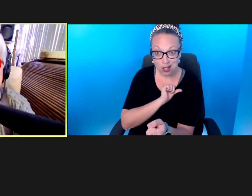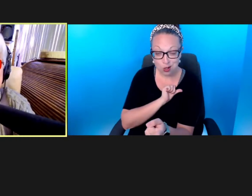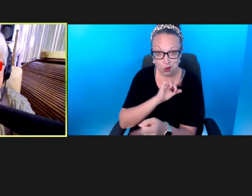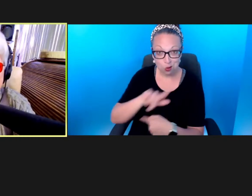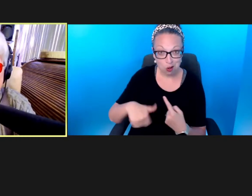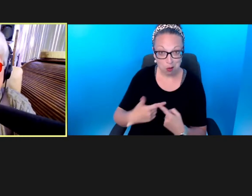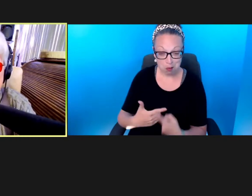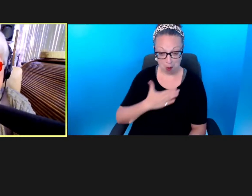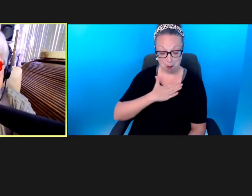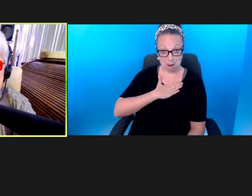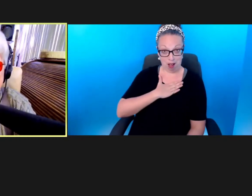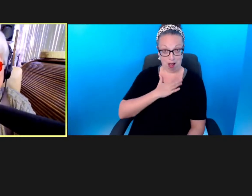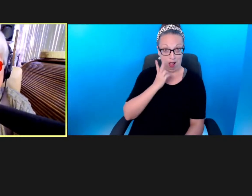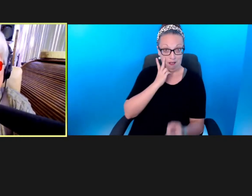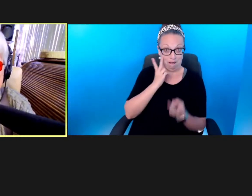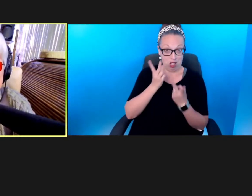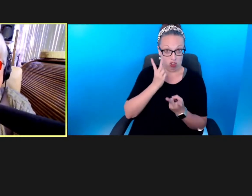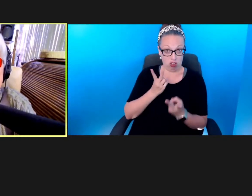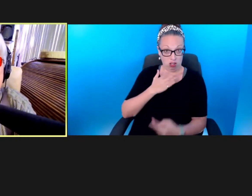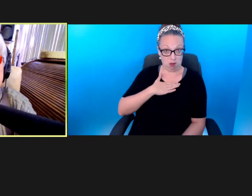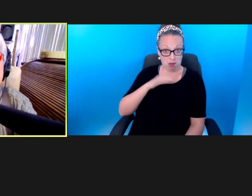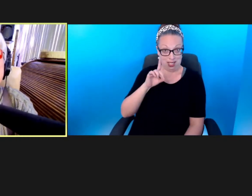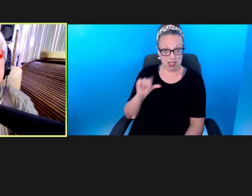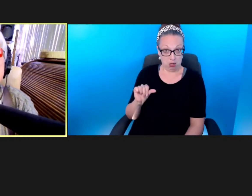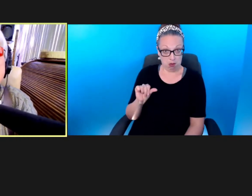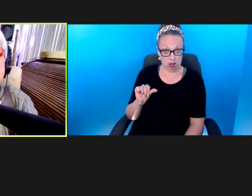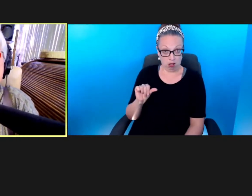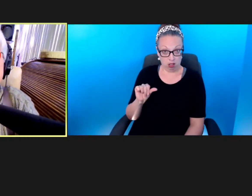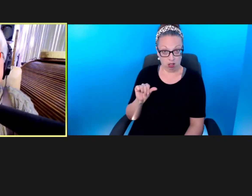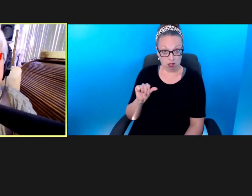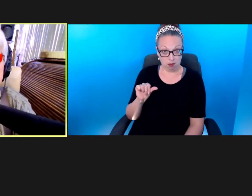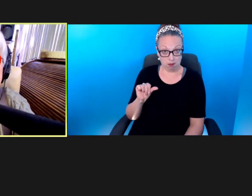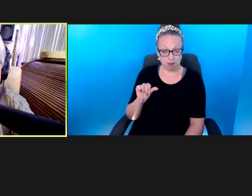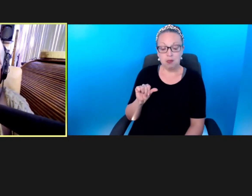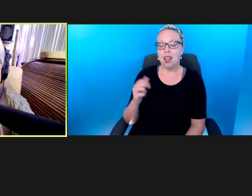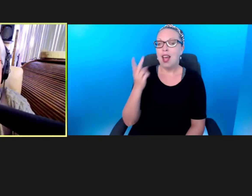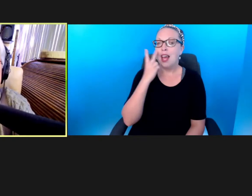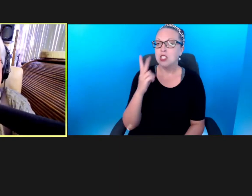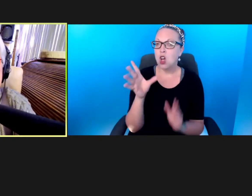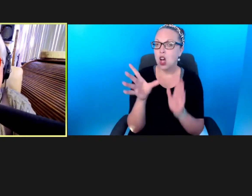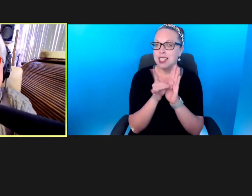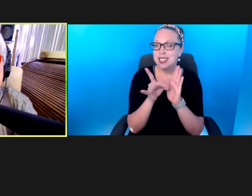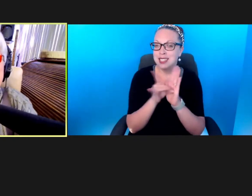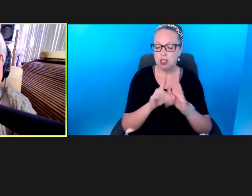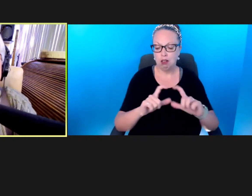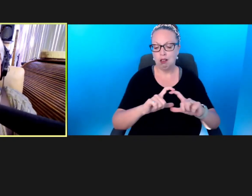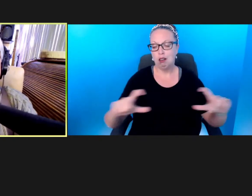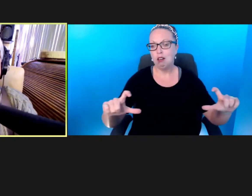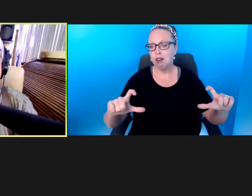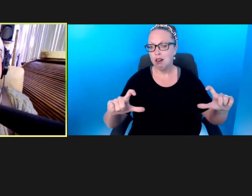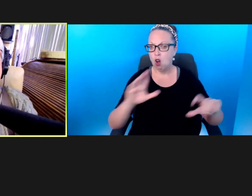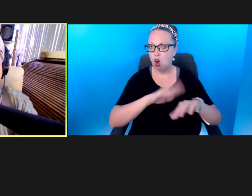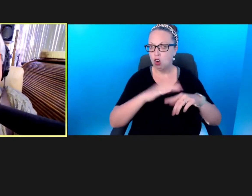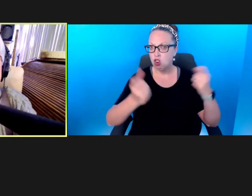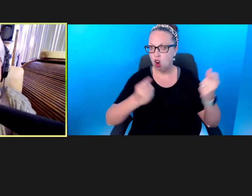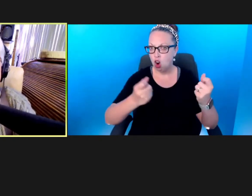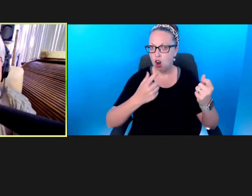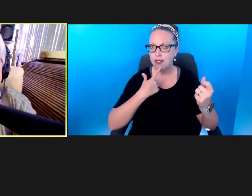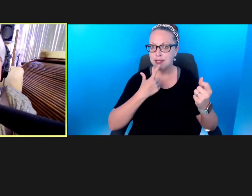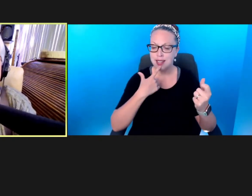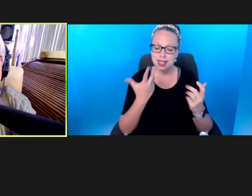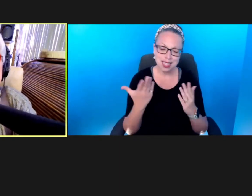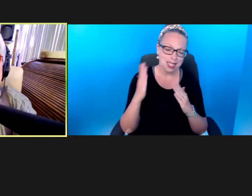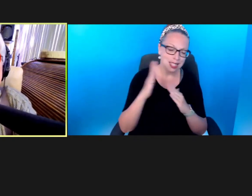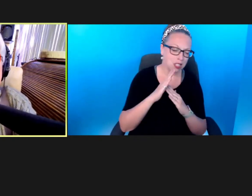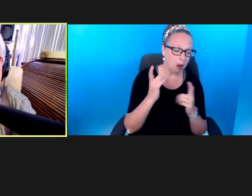about my disability. There was once a bumper sticker that was read to me that said, "The greatest handicap